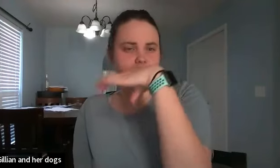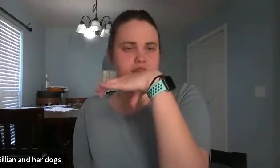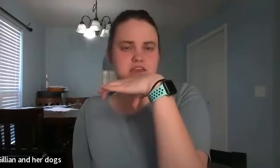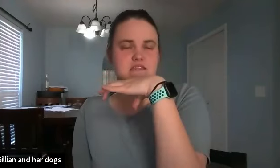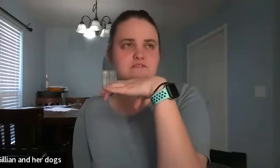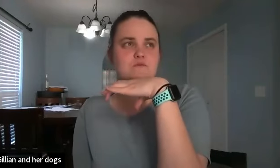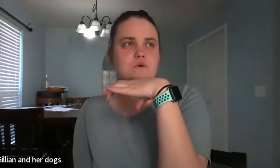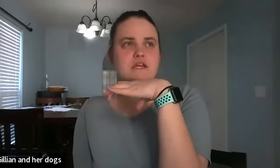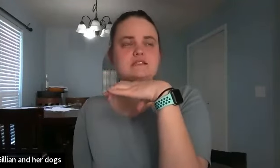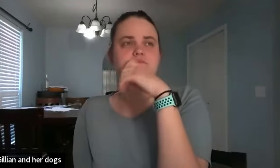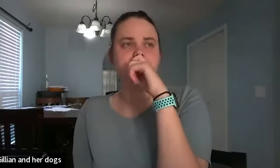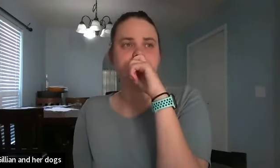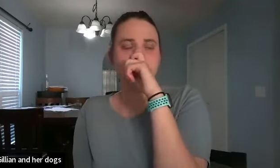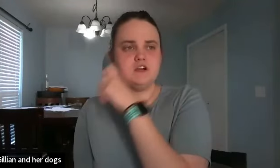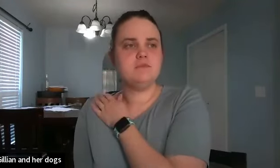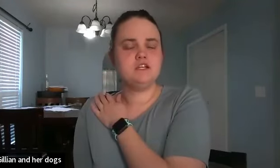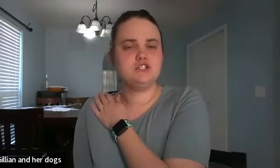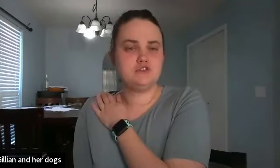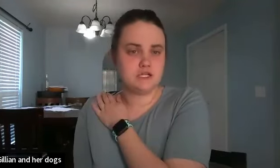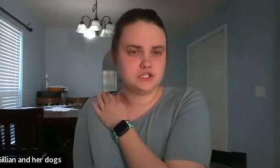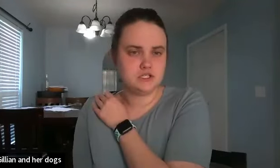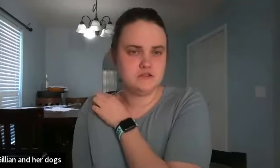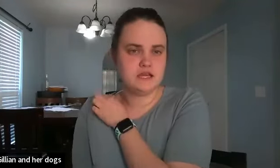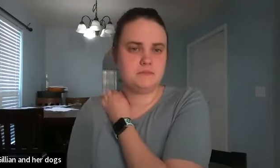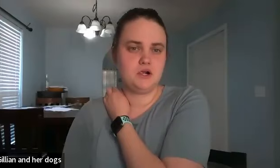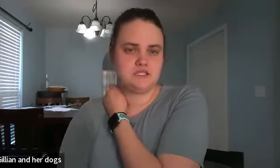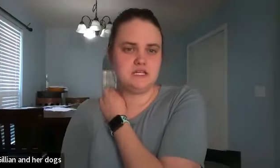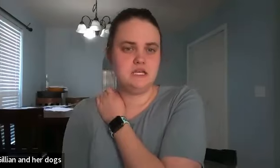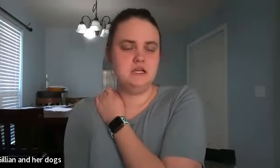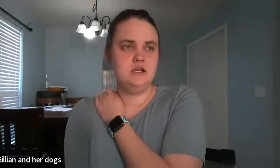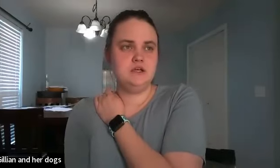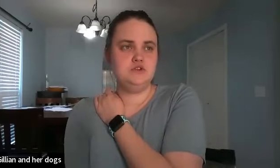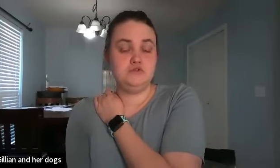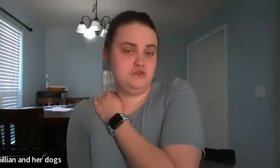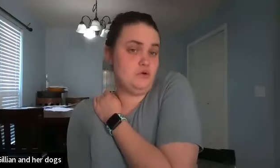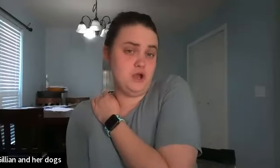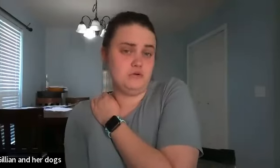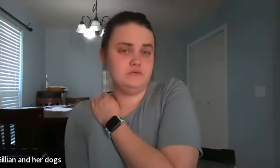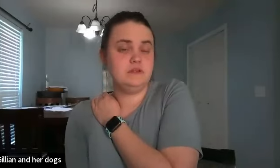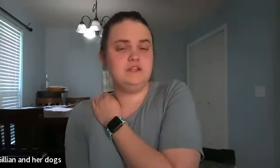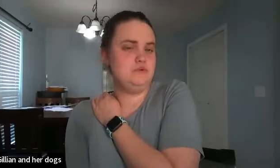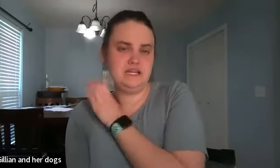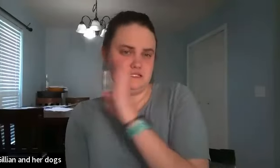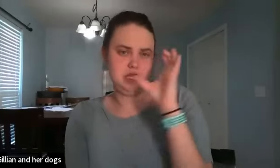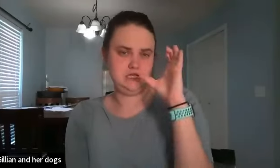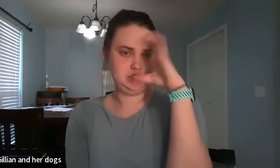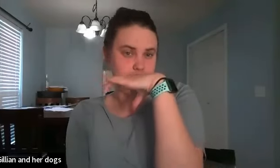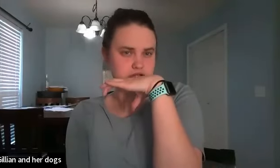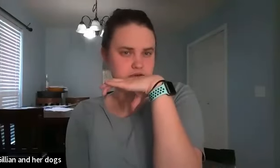Now this wouldn't be, if you're talking about a stranger, like a person you don't know, you wouldn't sign strange with